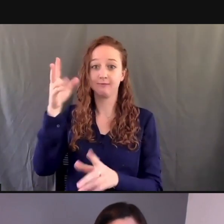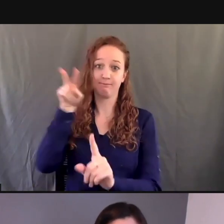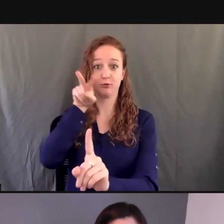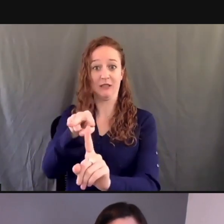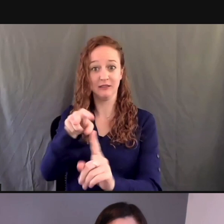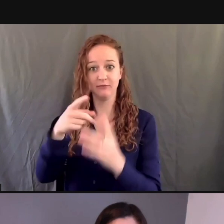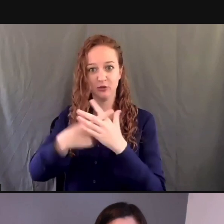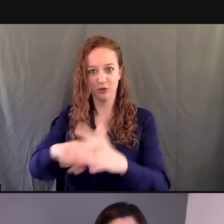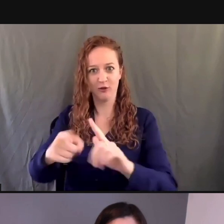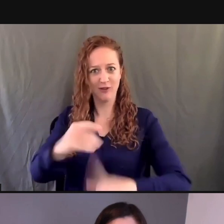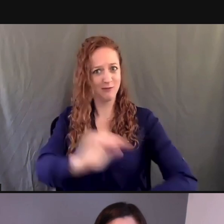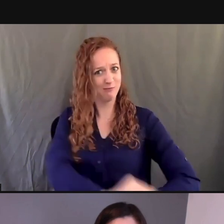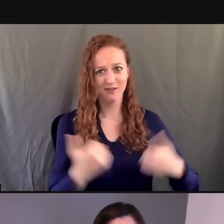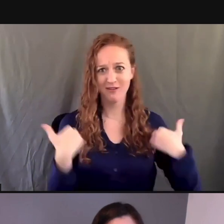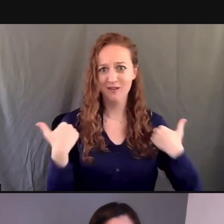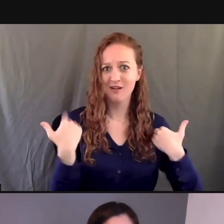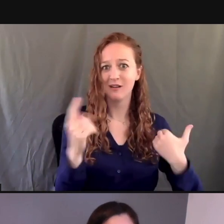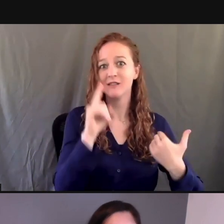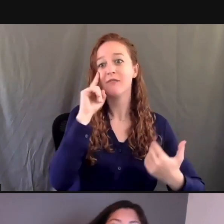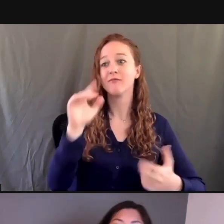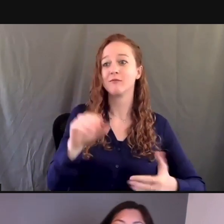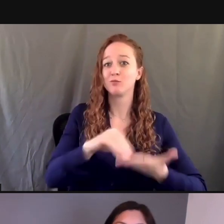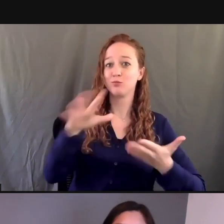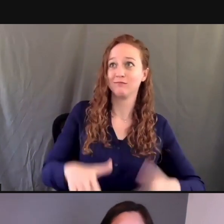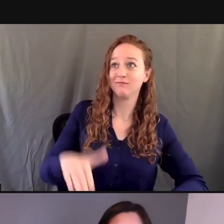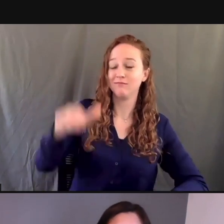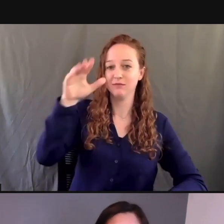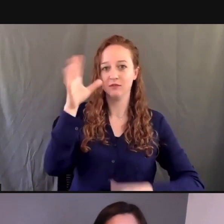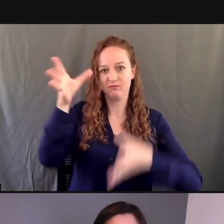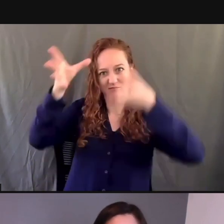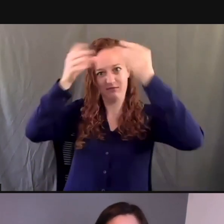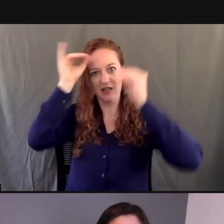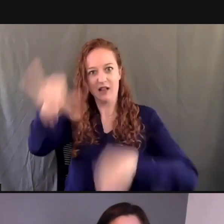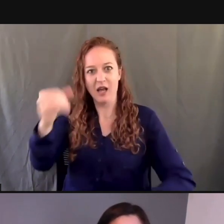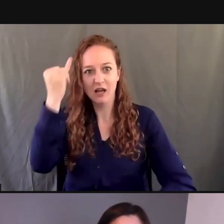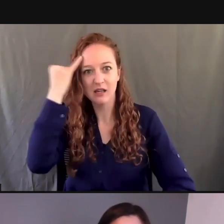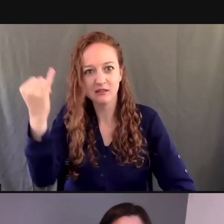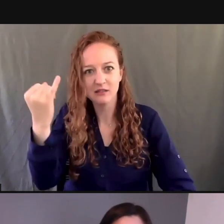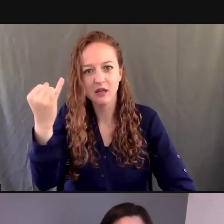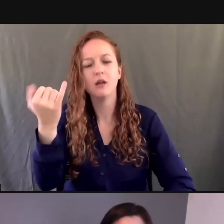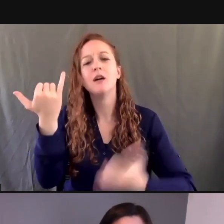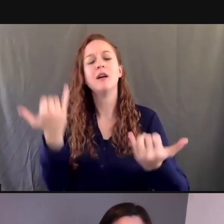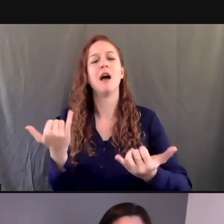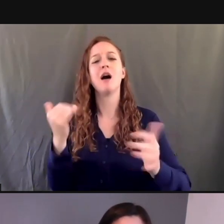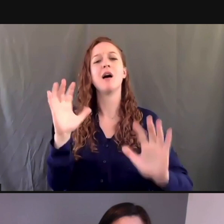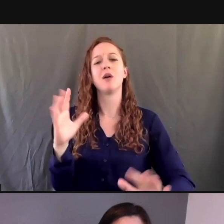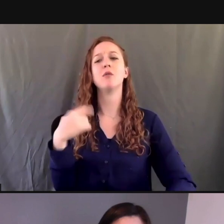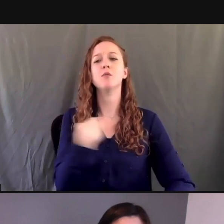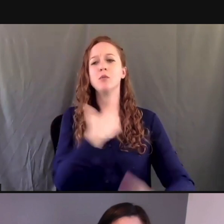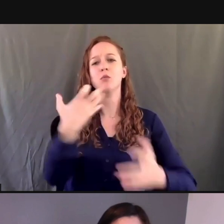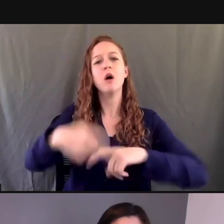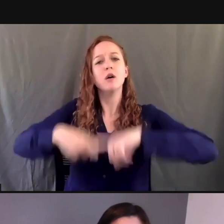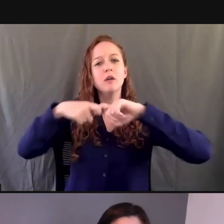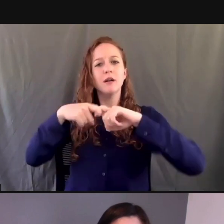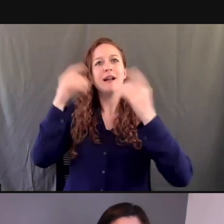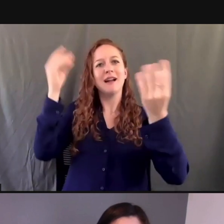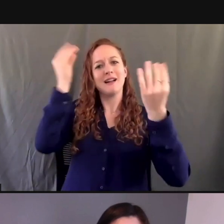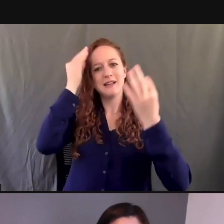So that concept is portrayed rather than the abbreviation of PS fingerspelled. So it's taking